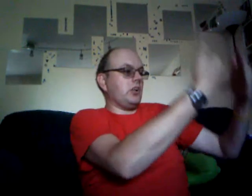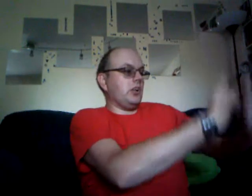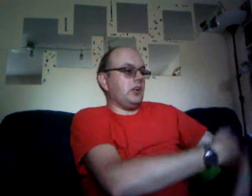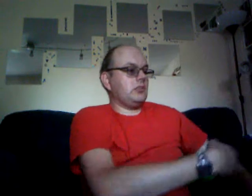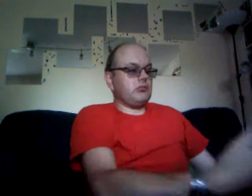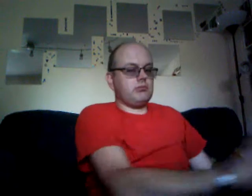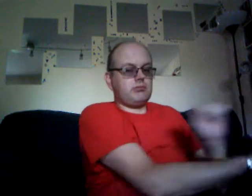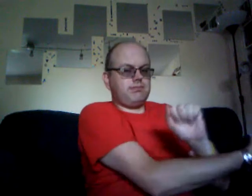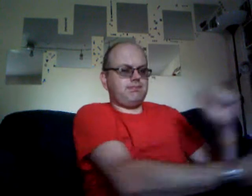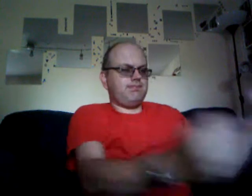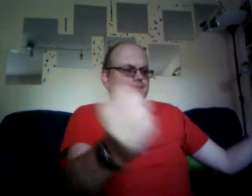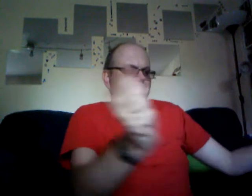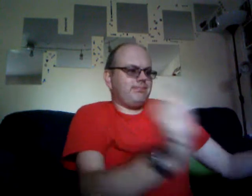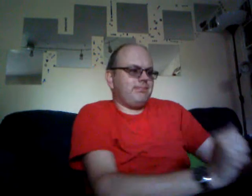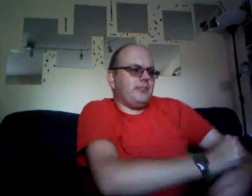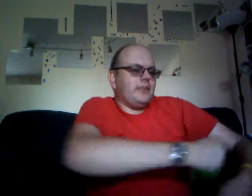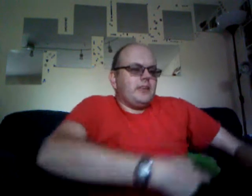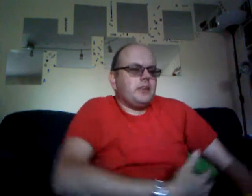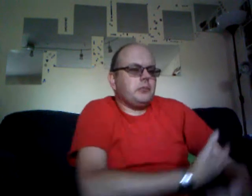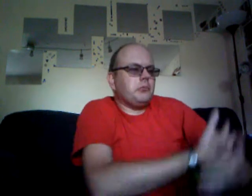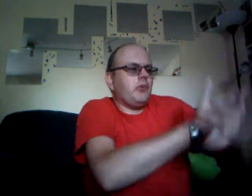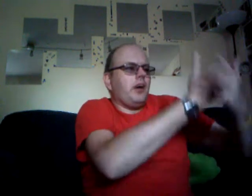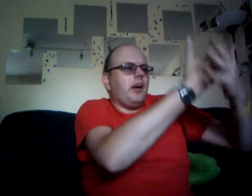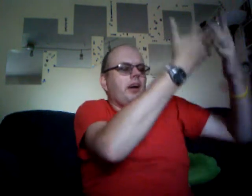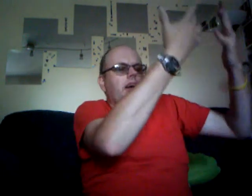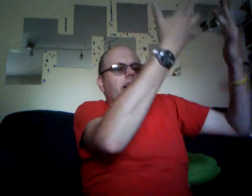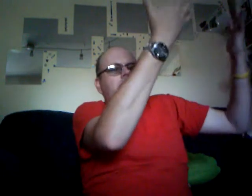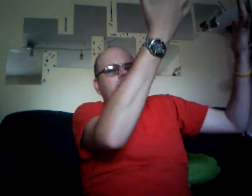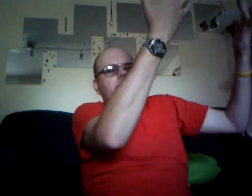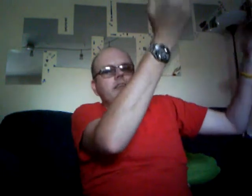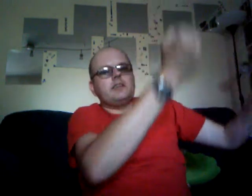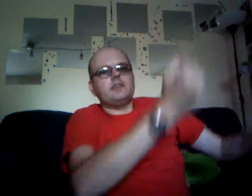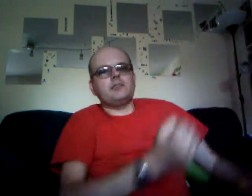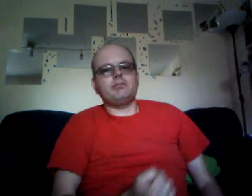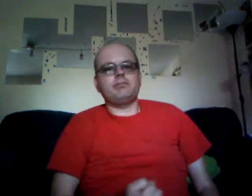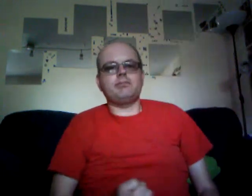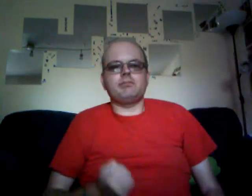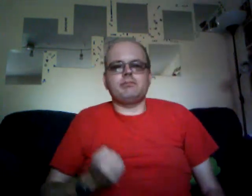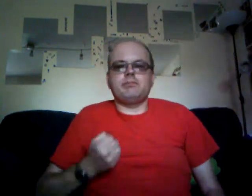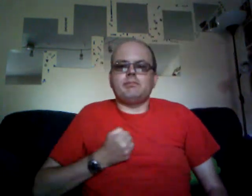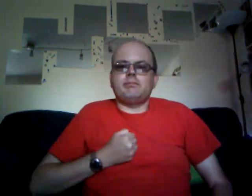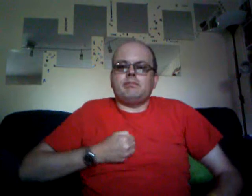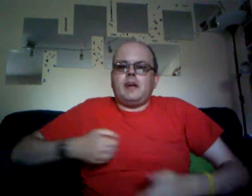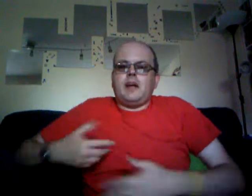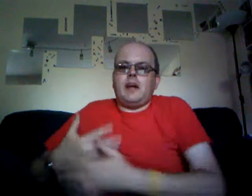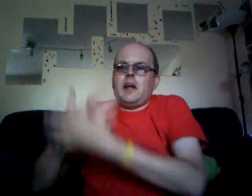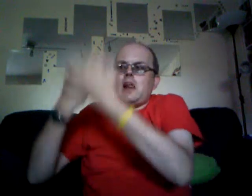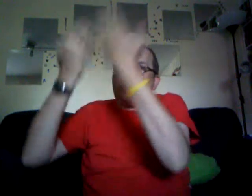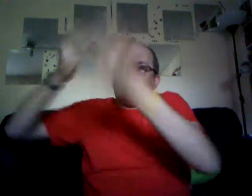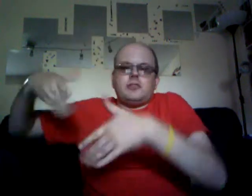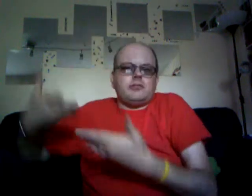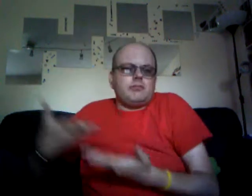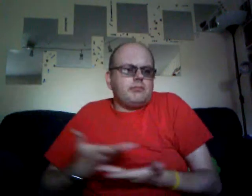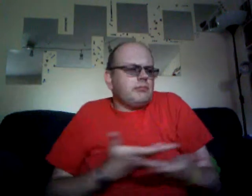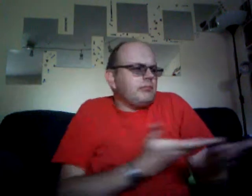make their darkness bright. Who will bear my light